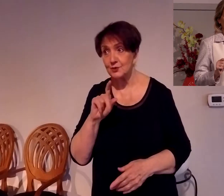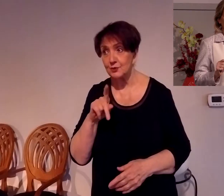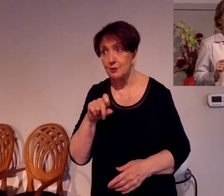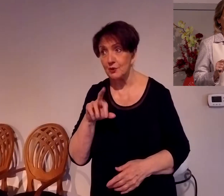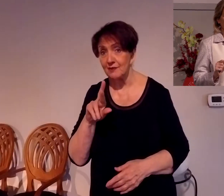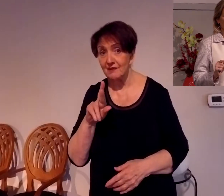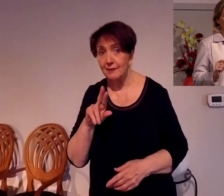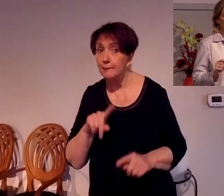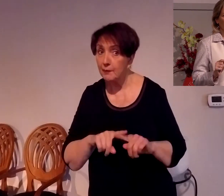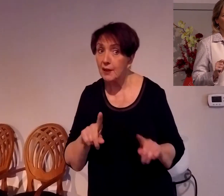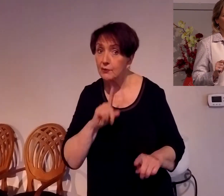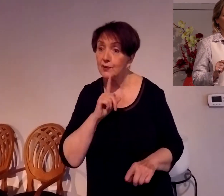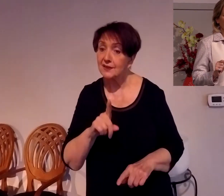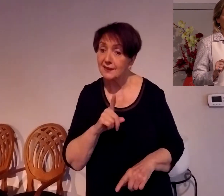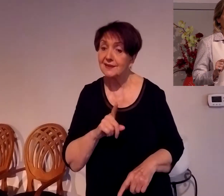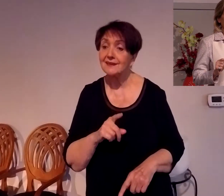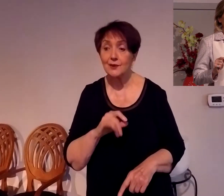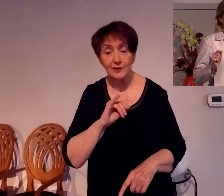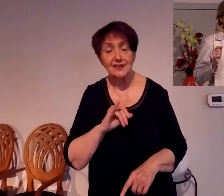There is.